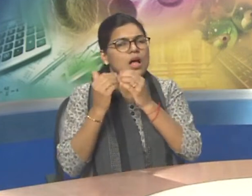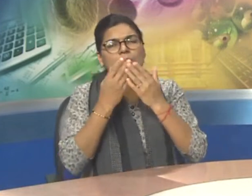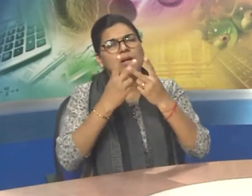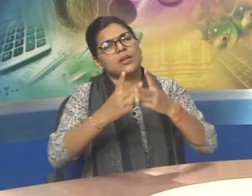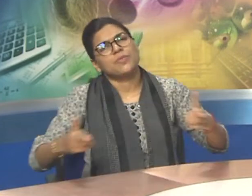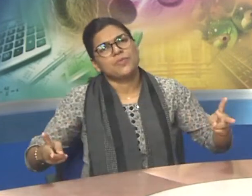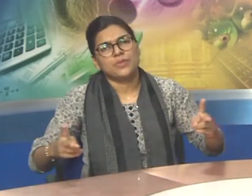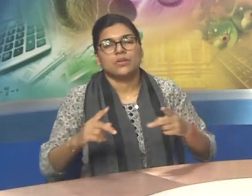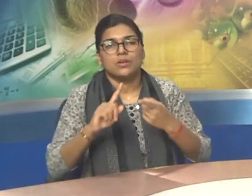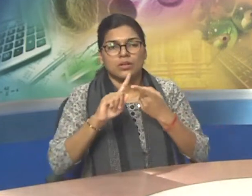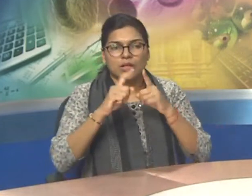academics,